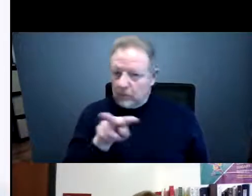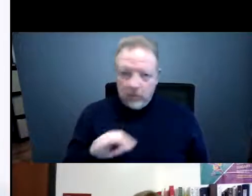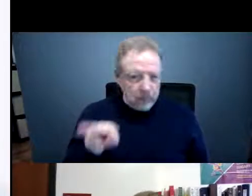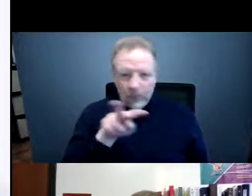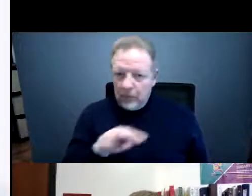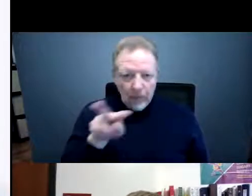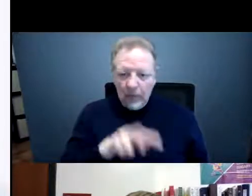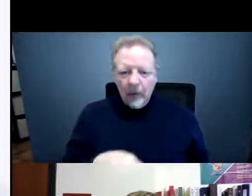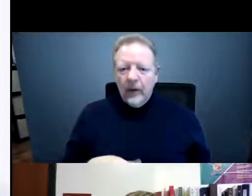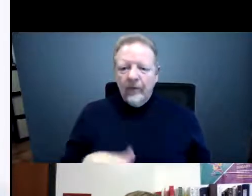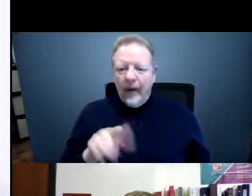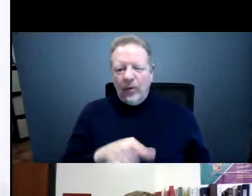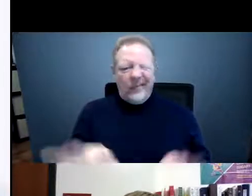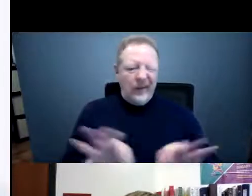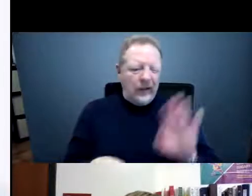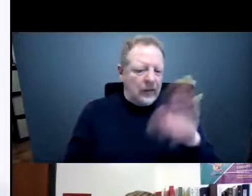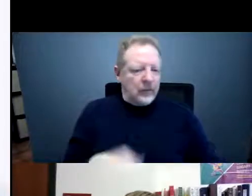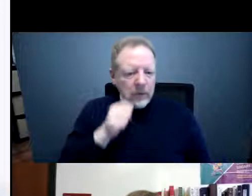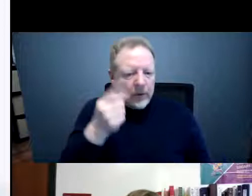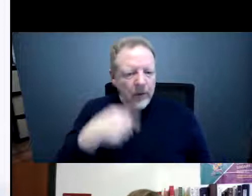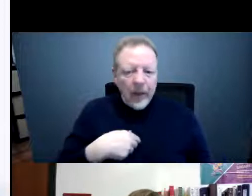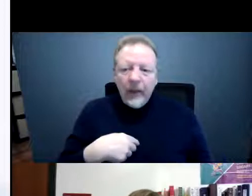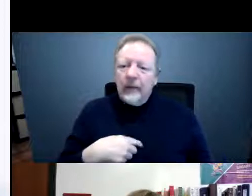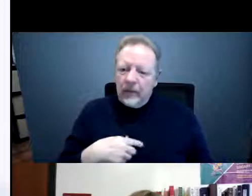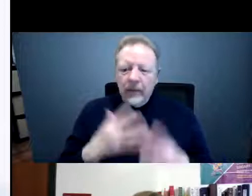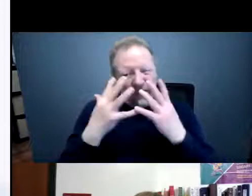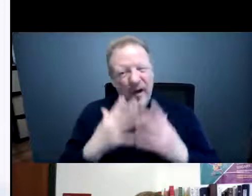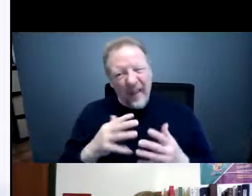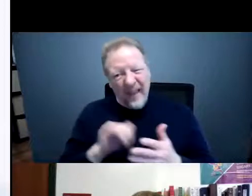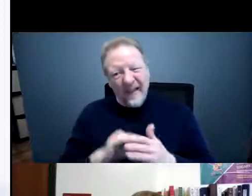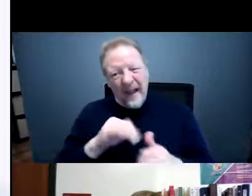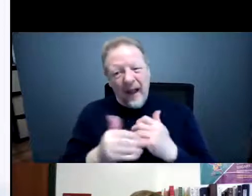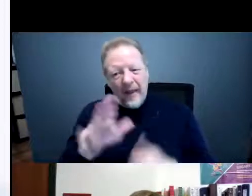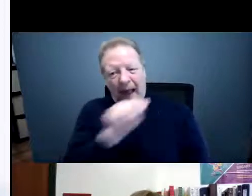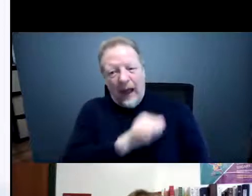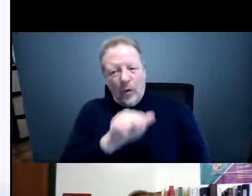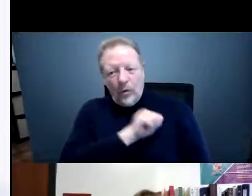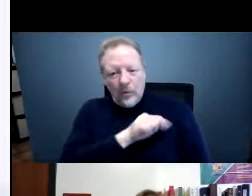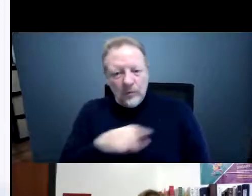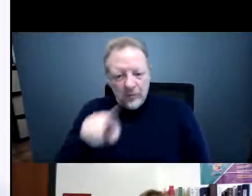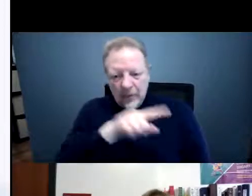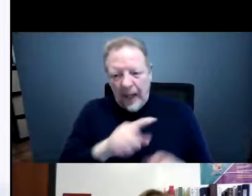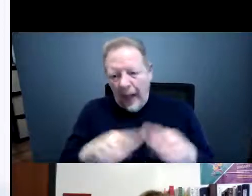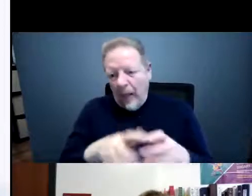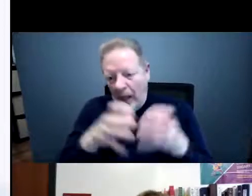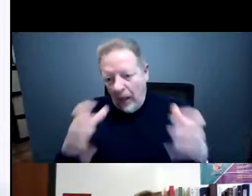important. So unfortunately, that's the way it happens a lot. But lack of